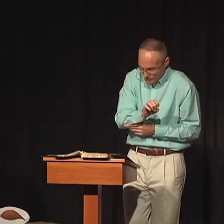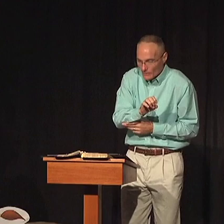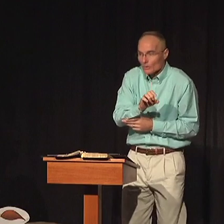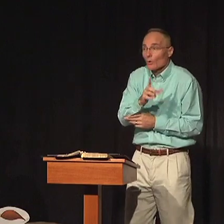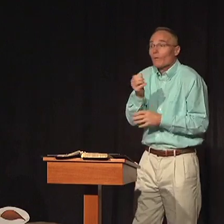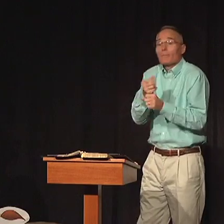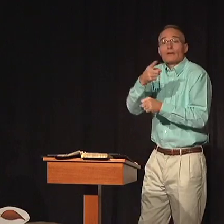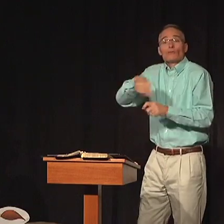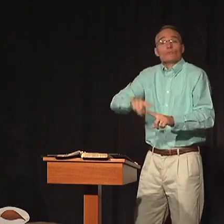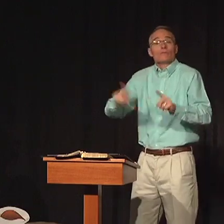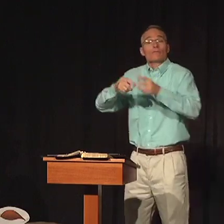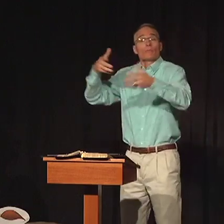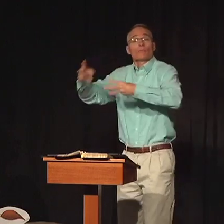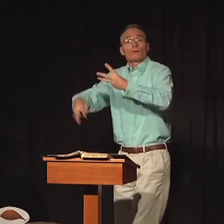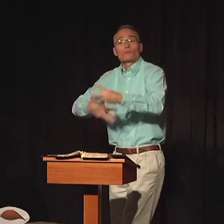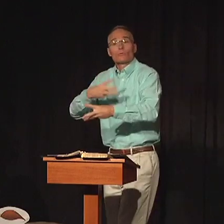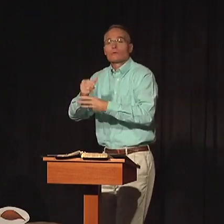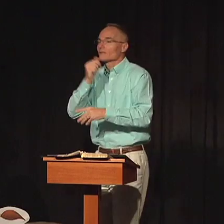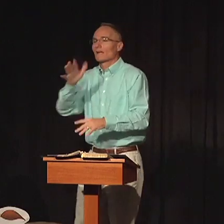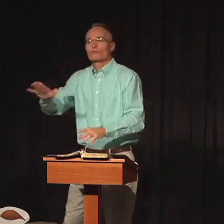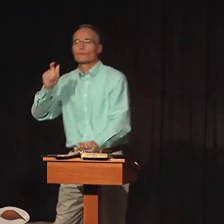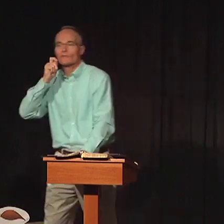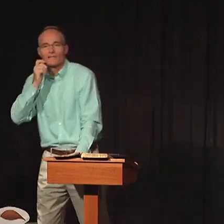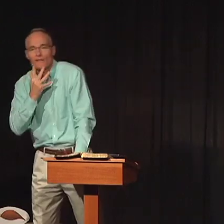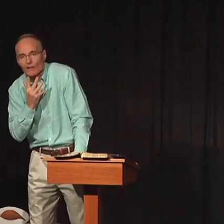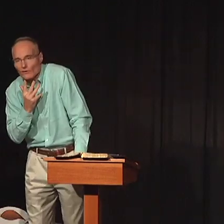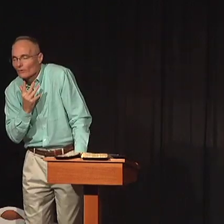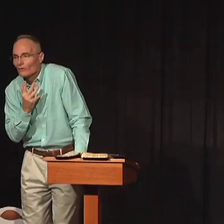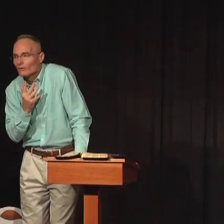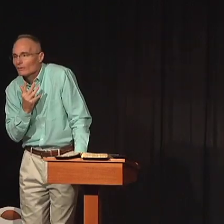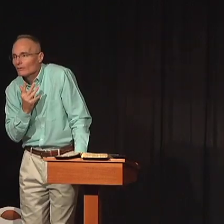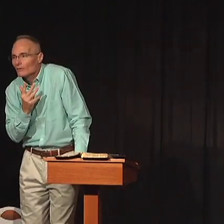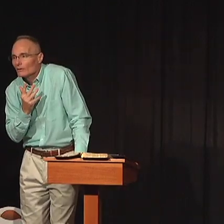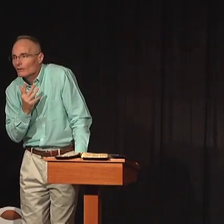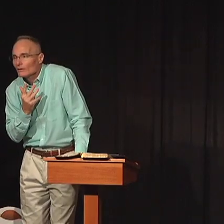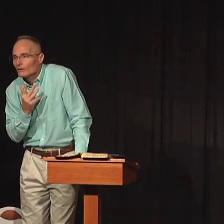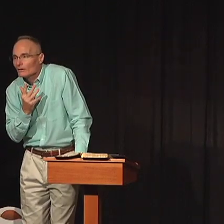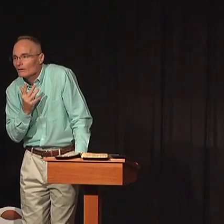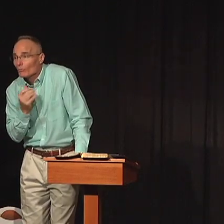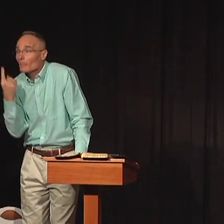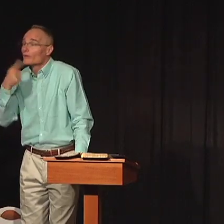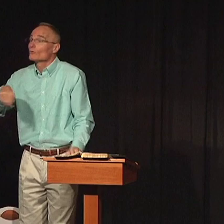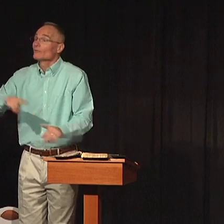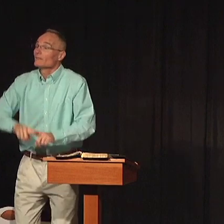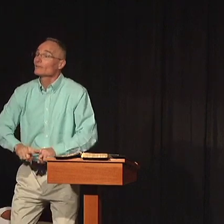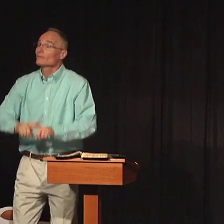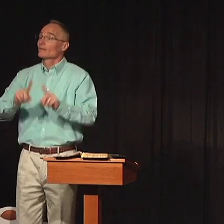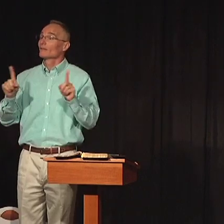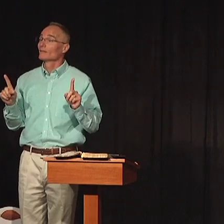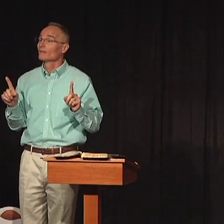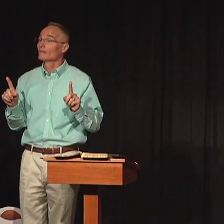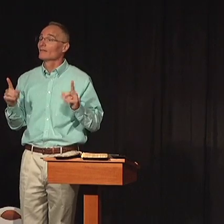race. And what makes you different from the rest of the world is not your skin color. What makes you